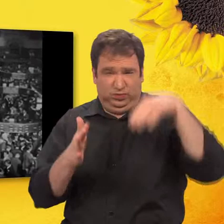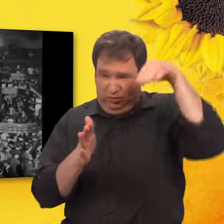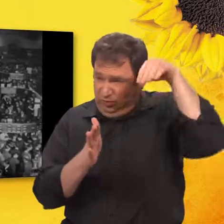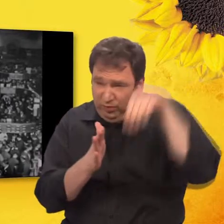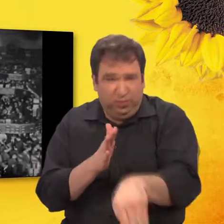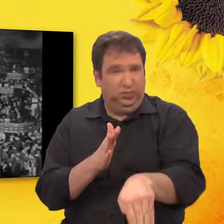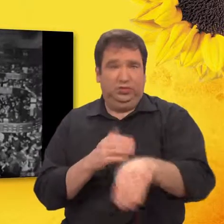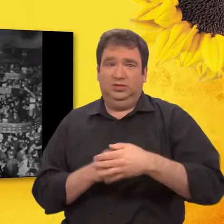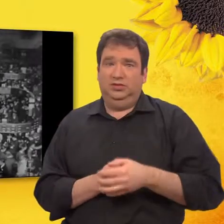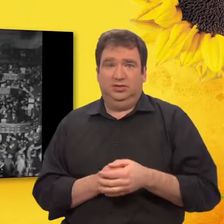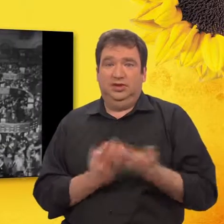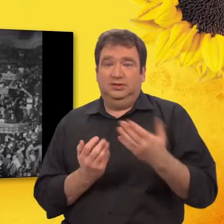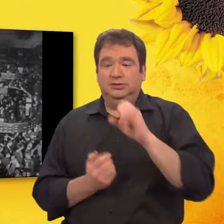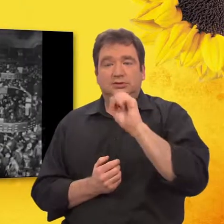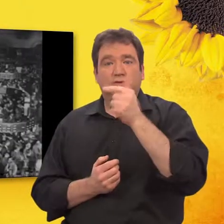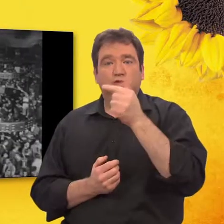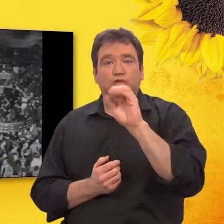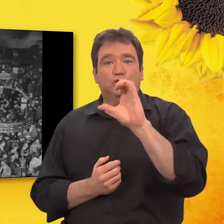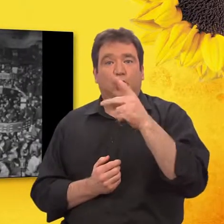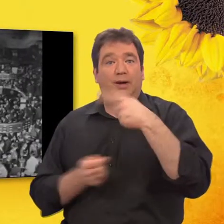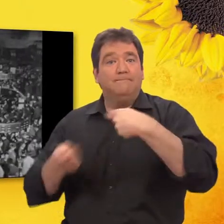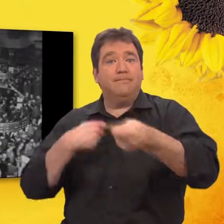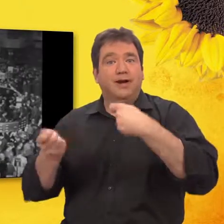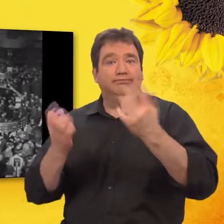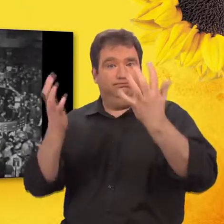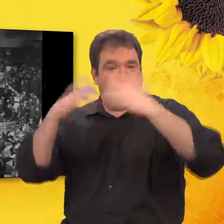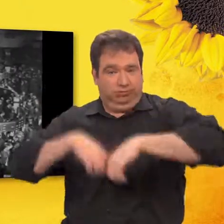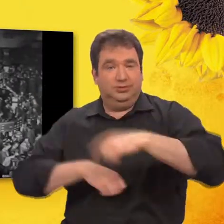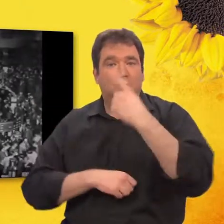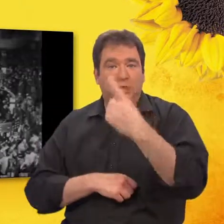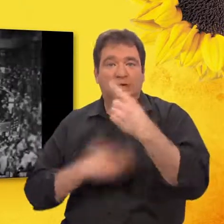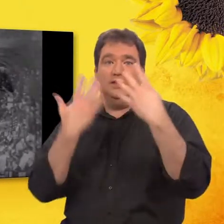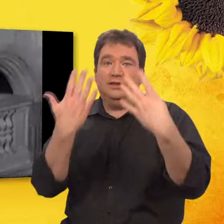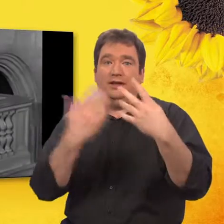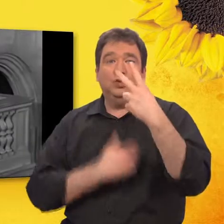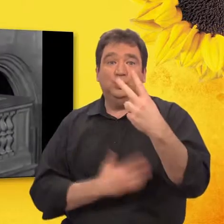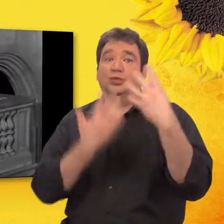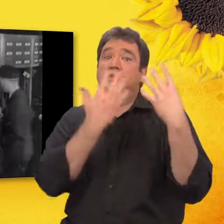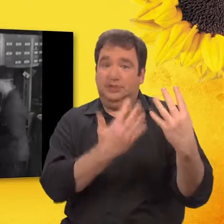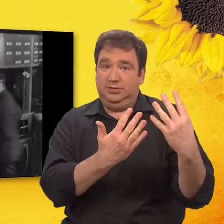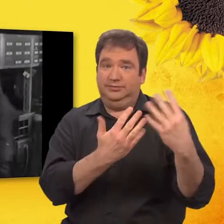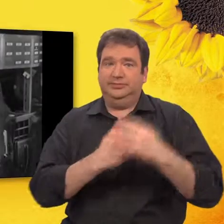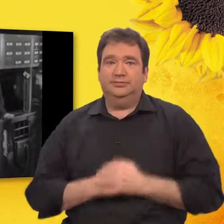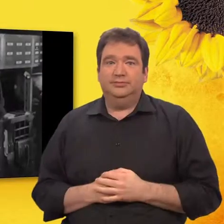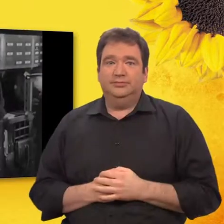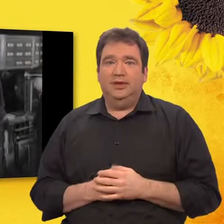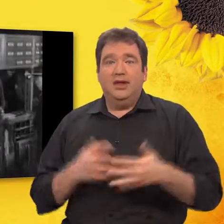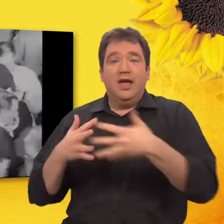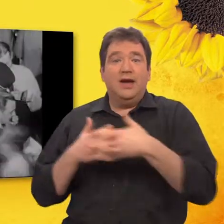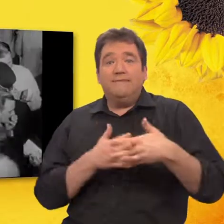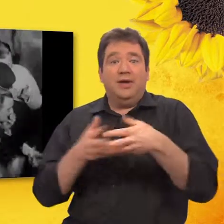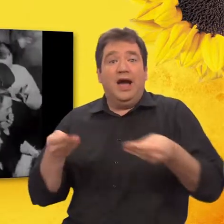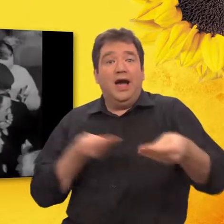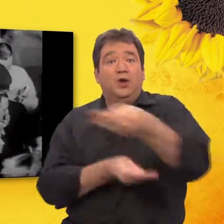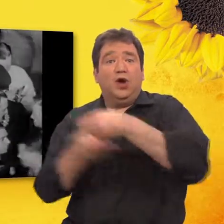went through the worst recession ever experienced. A period started by the stock market's crash in 1929.